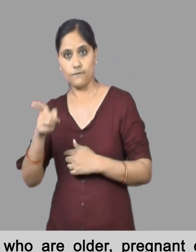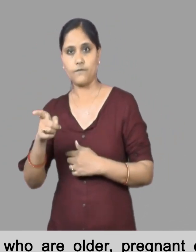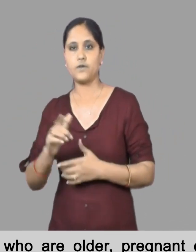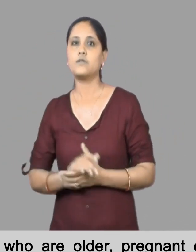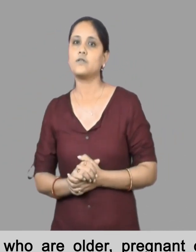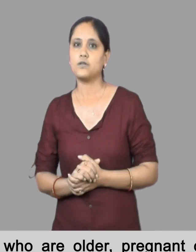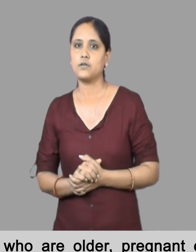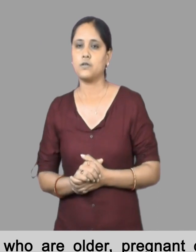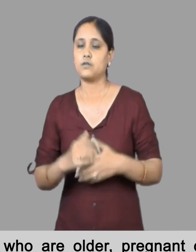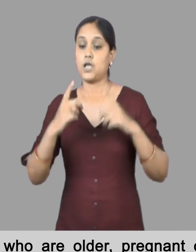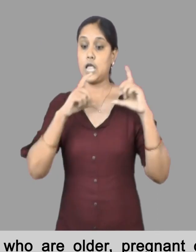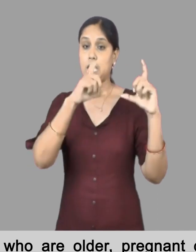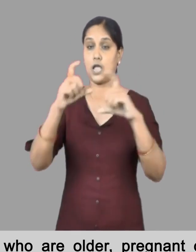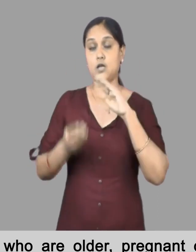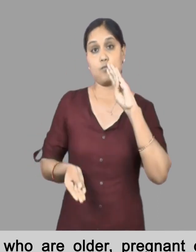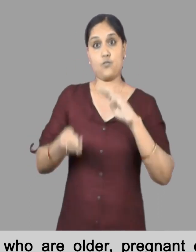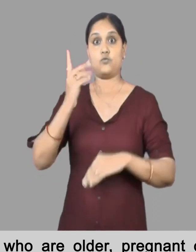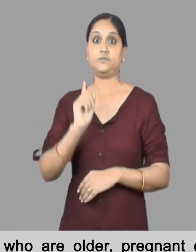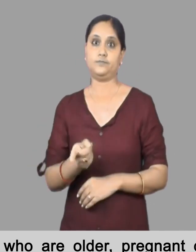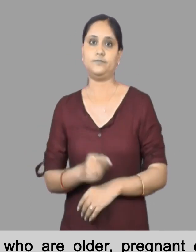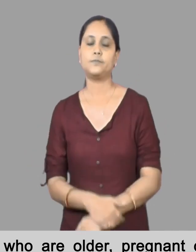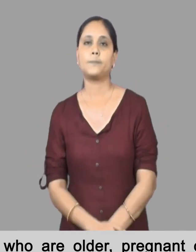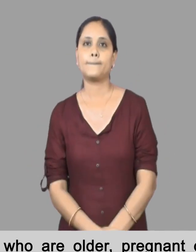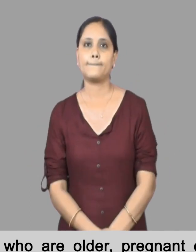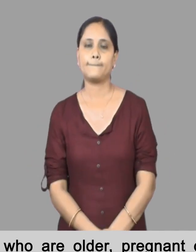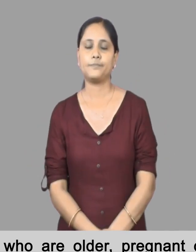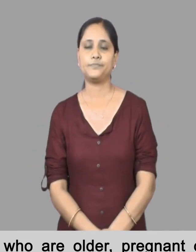medical conditions, advised to take extra precautions.